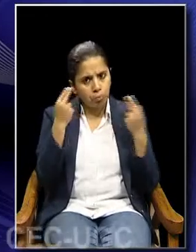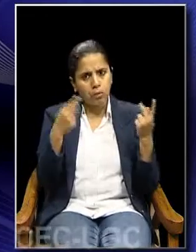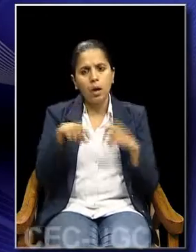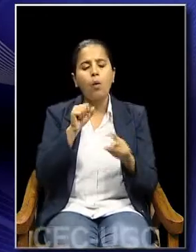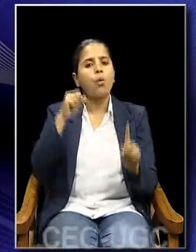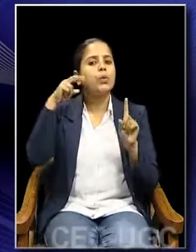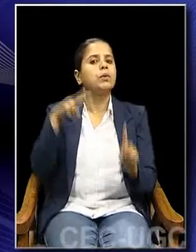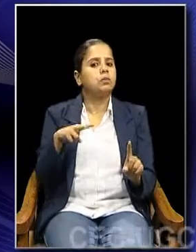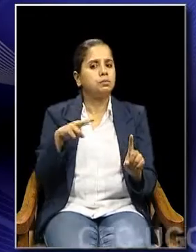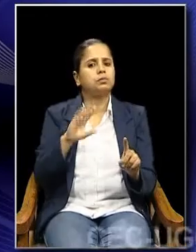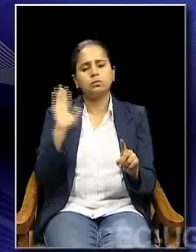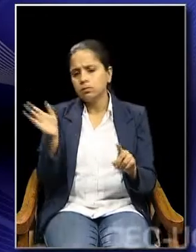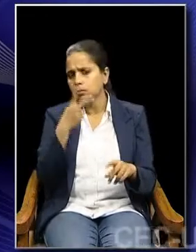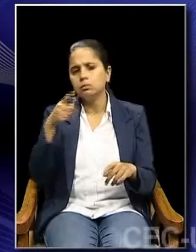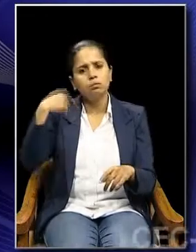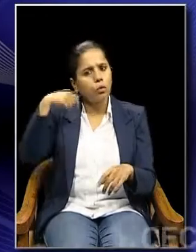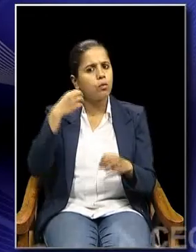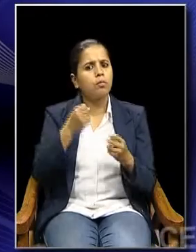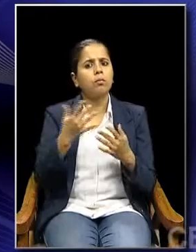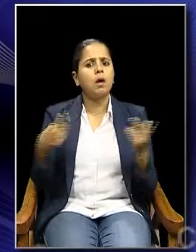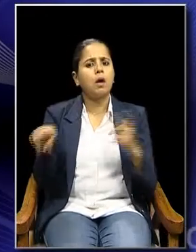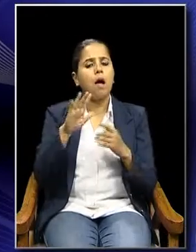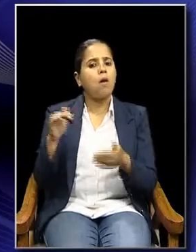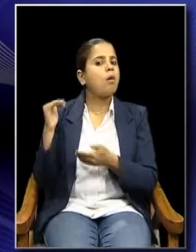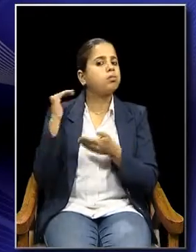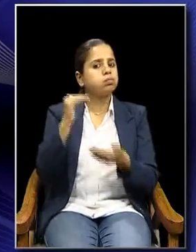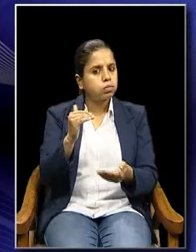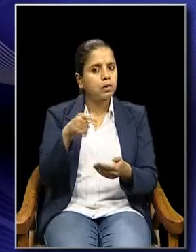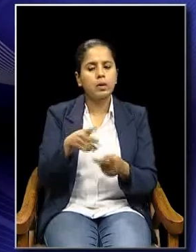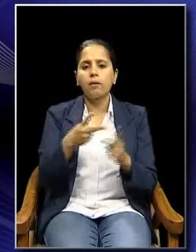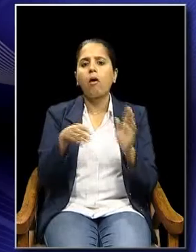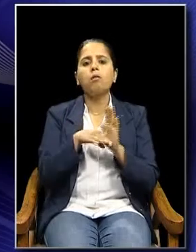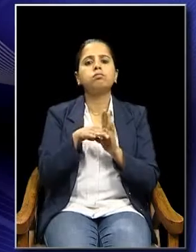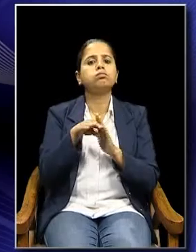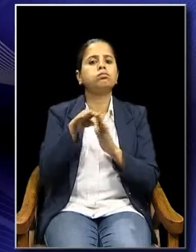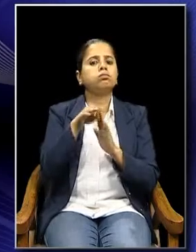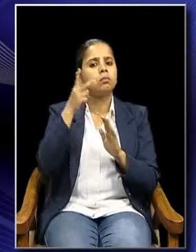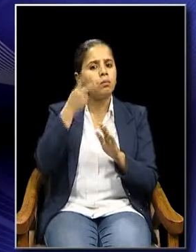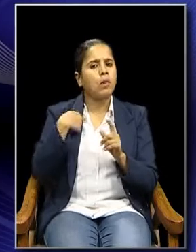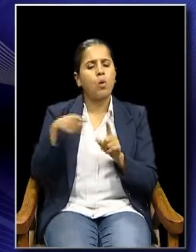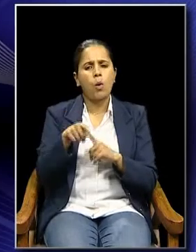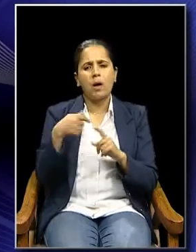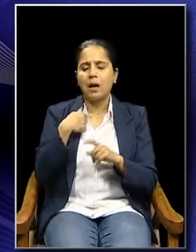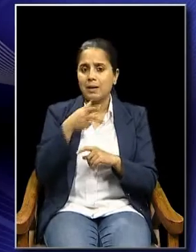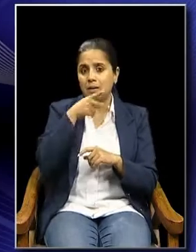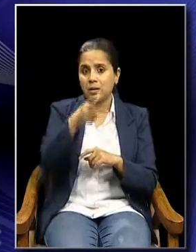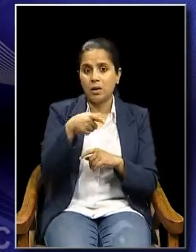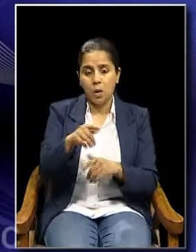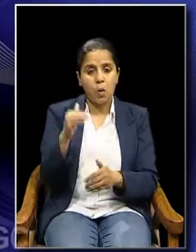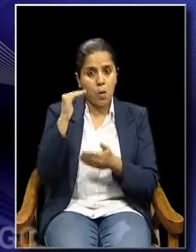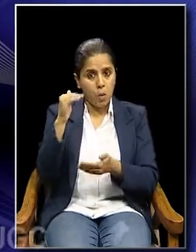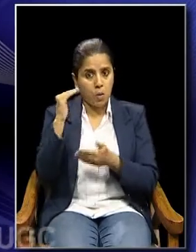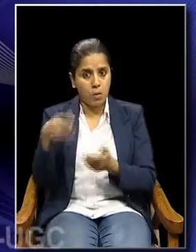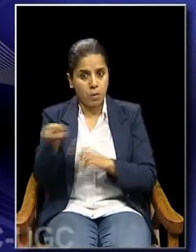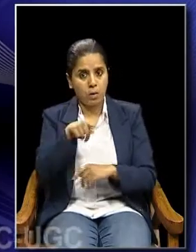perspective that how all these films they were being awarded at different levels. So we just cannot say that awards